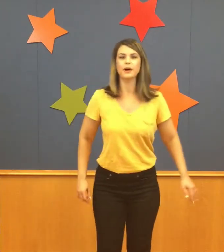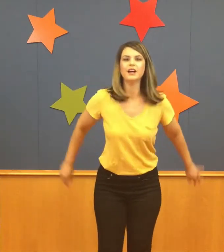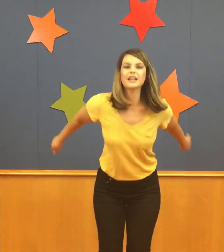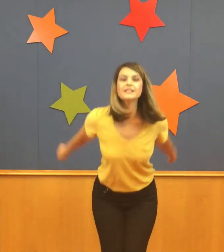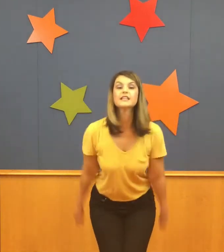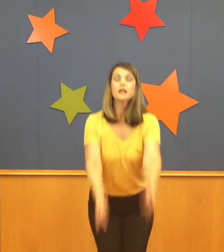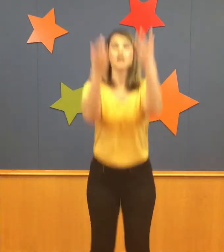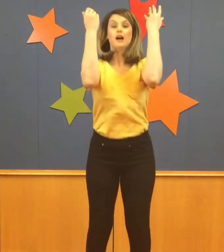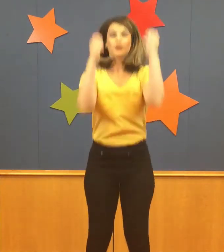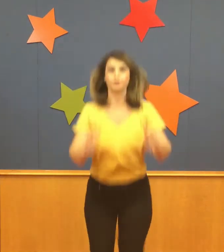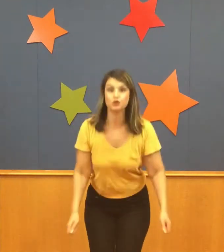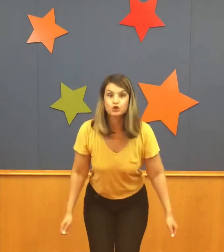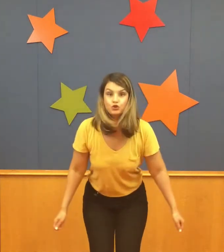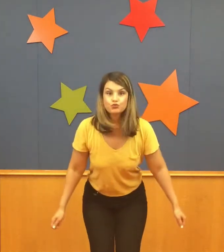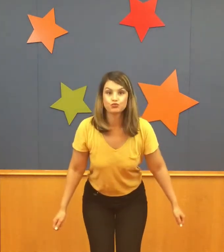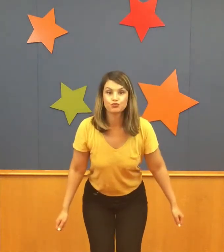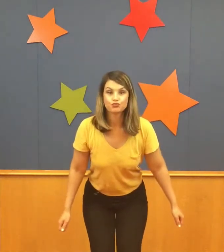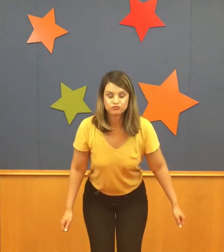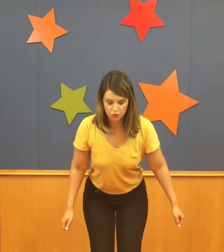off in the pond.